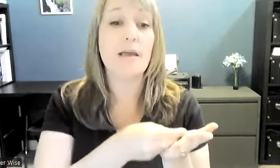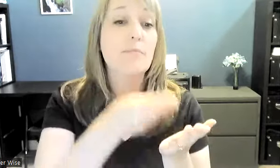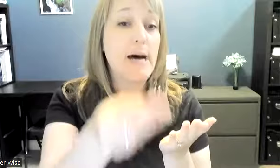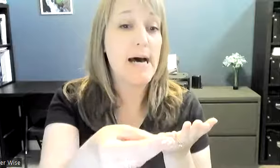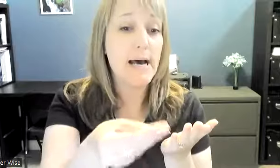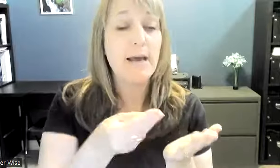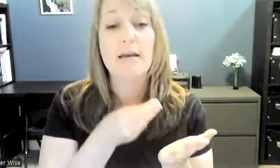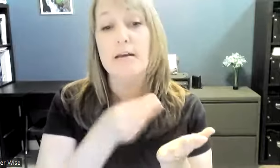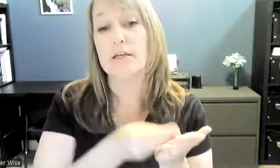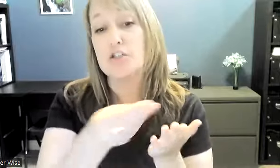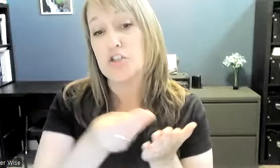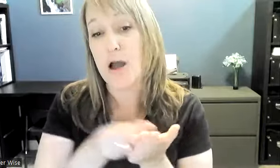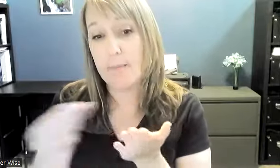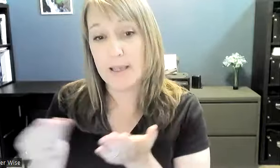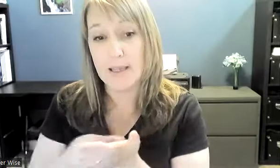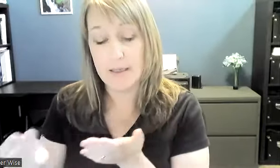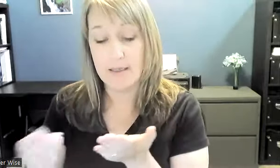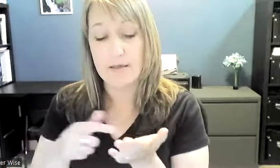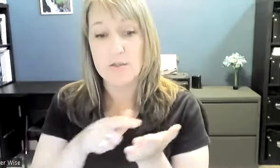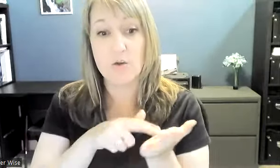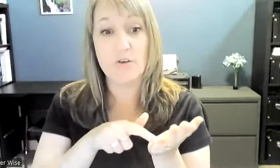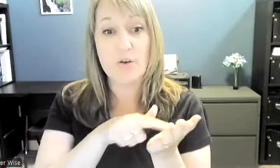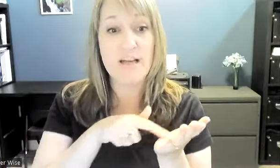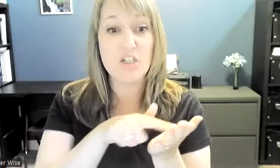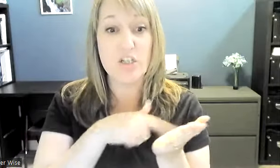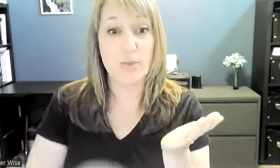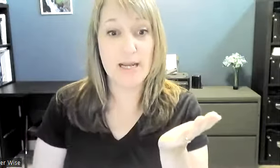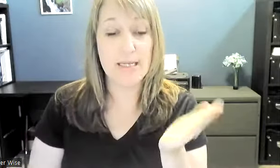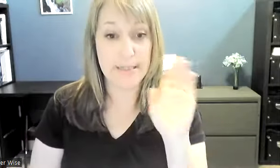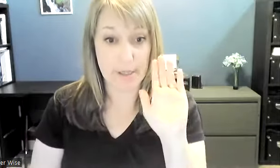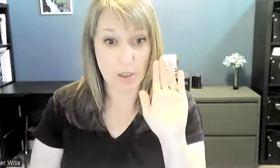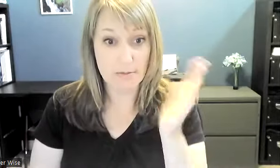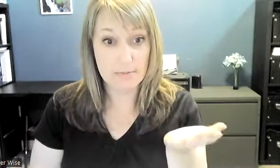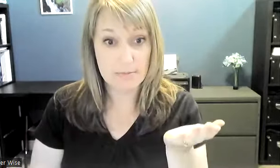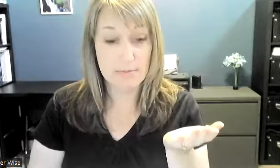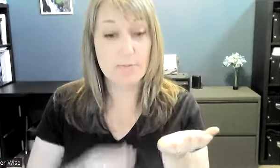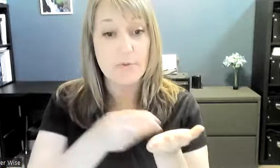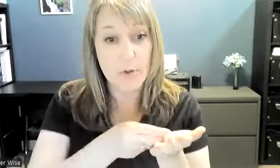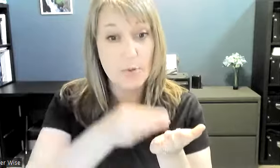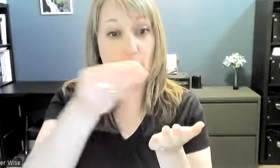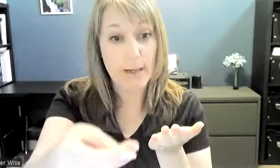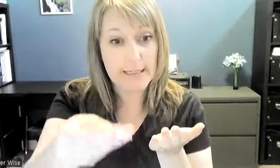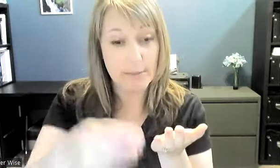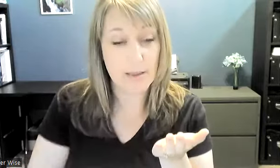and buy and shopping. So if you imagine that your money is here before you buy something,